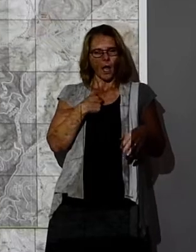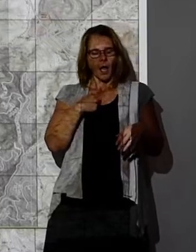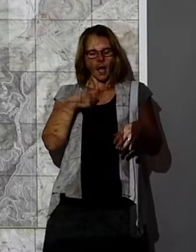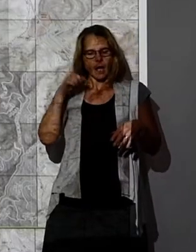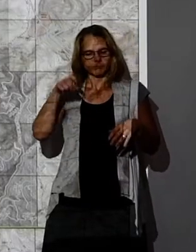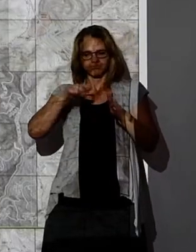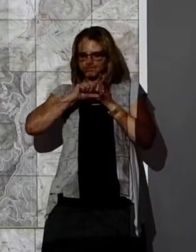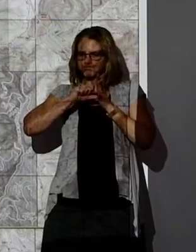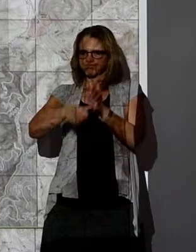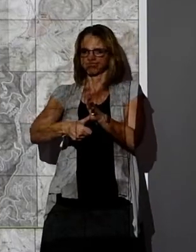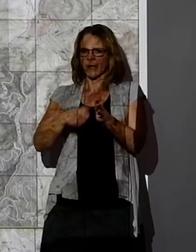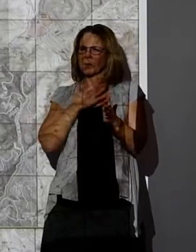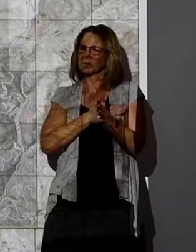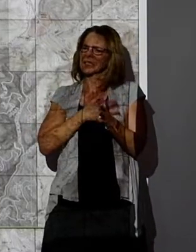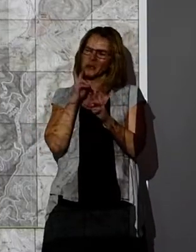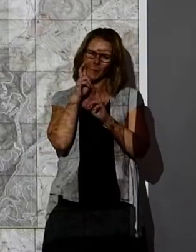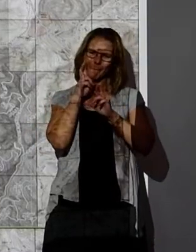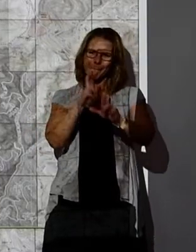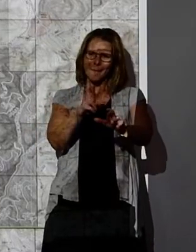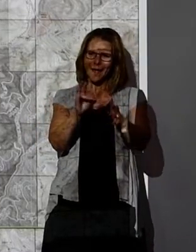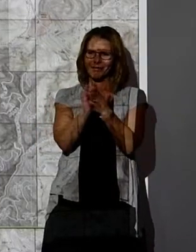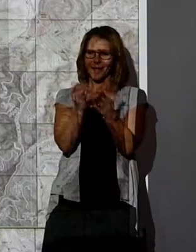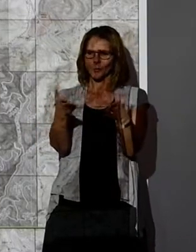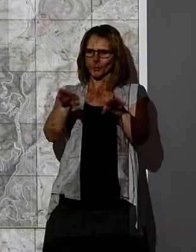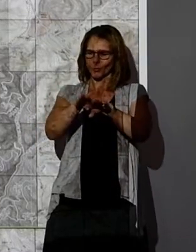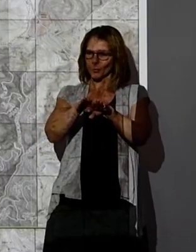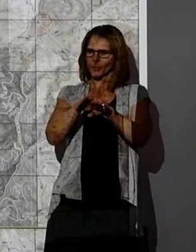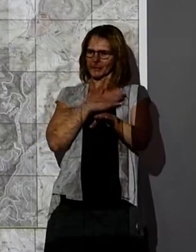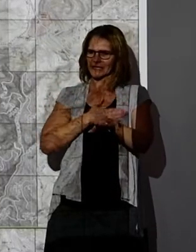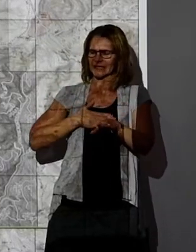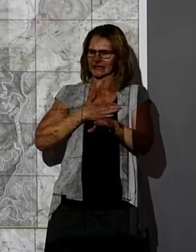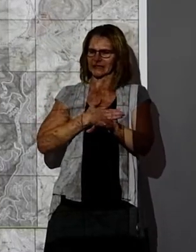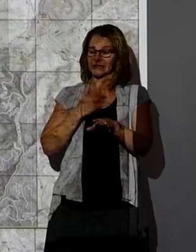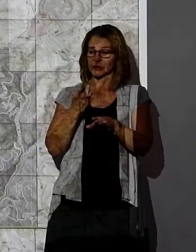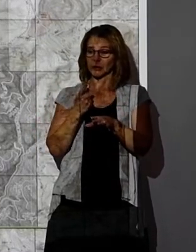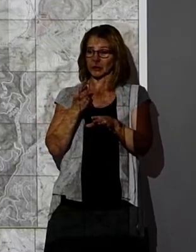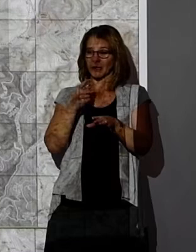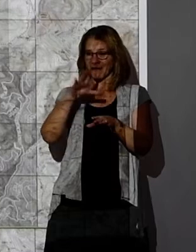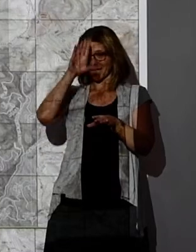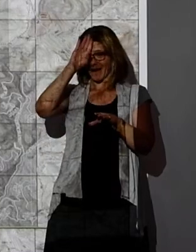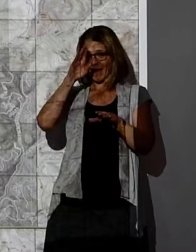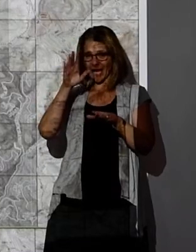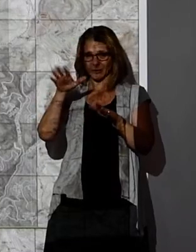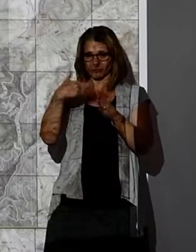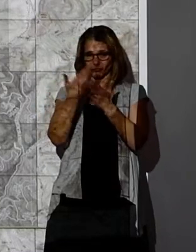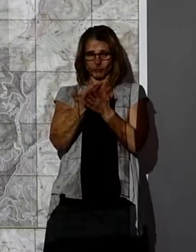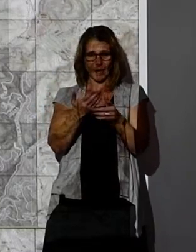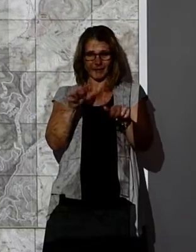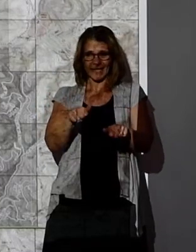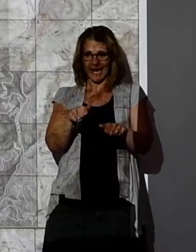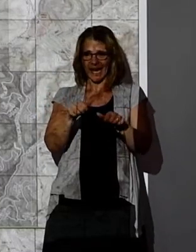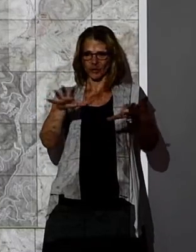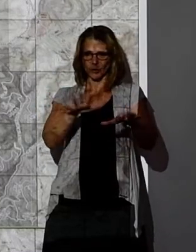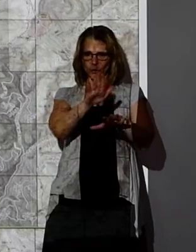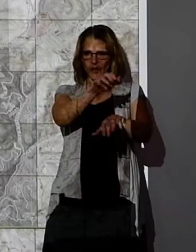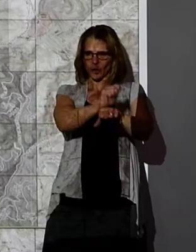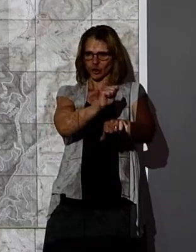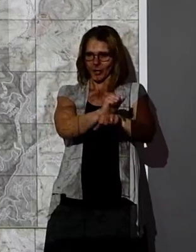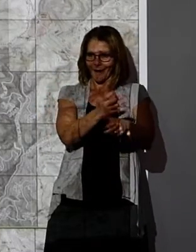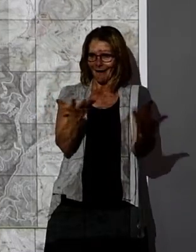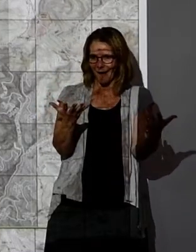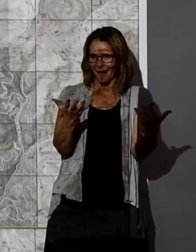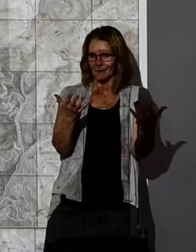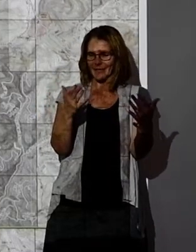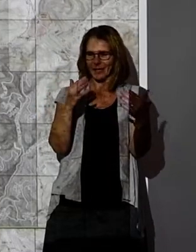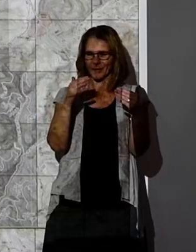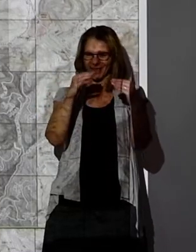to please ask you to respect those closures. Let our firefighters get in there and do their jobs, and just less things to worry about when we're trying to find